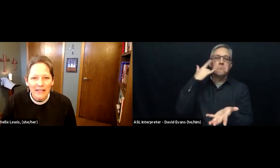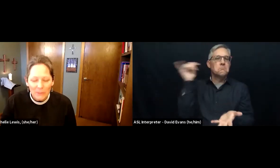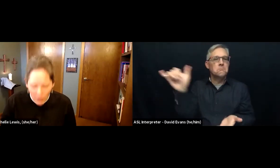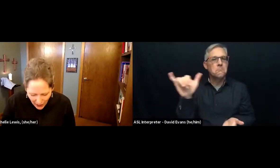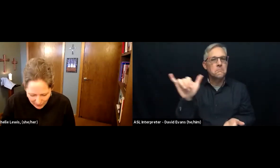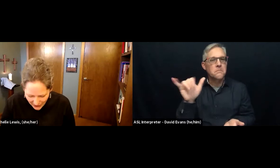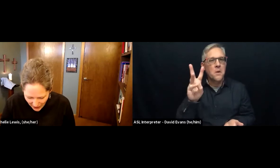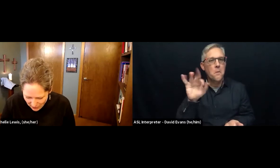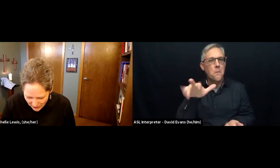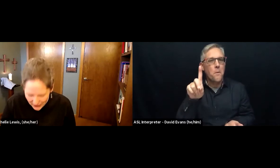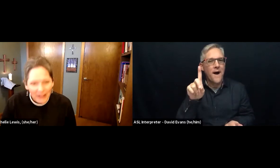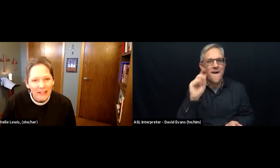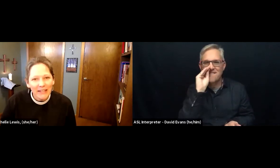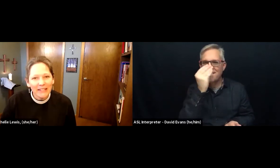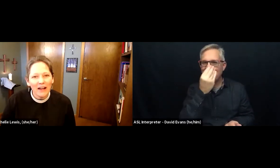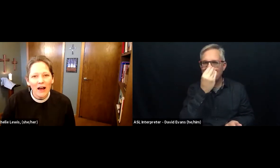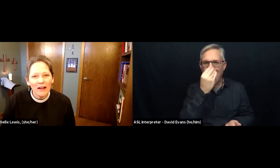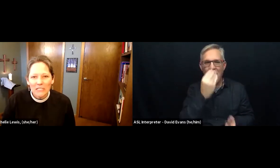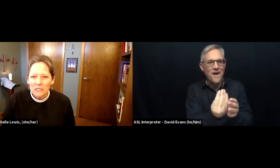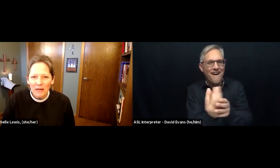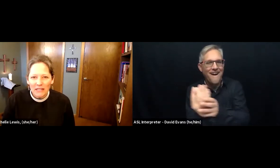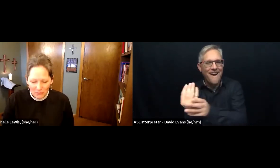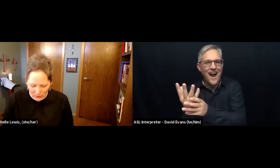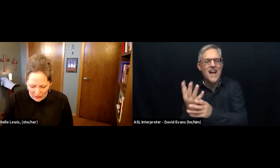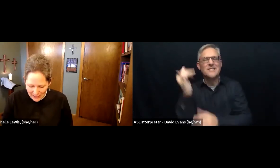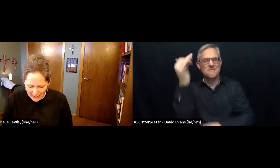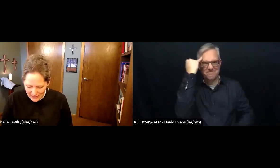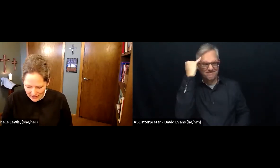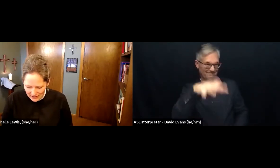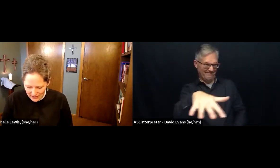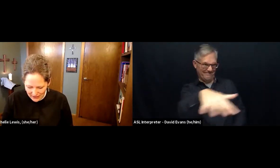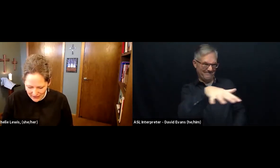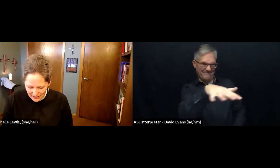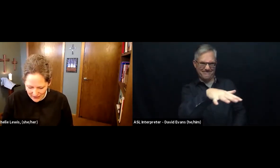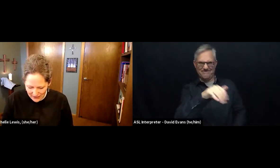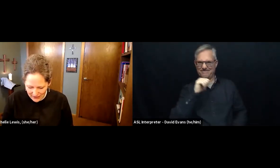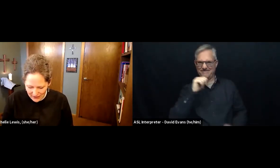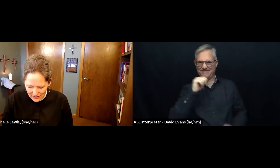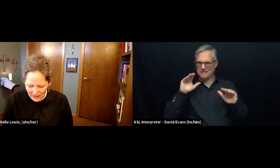one that has popped up in an unexpected place.